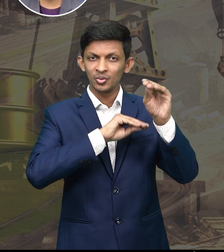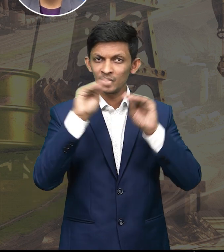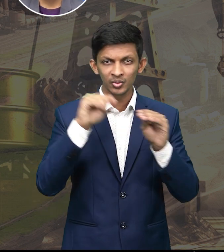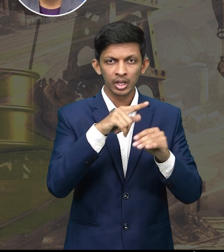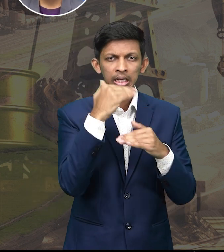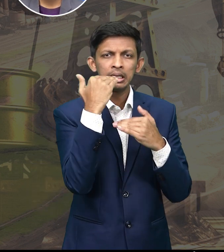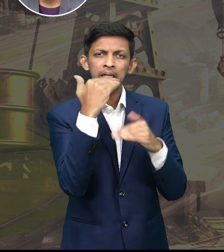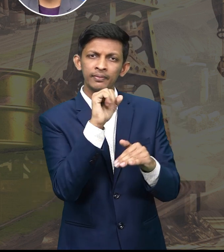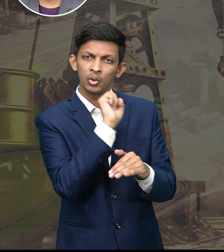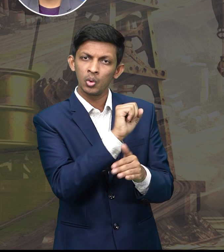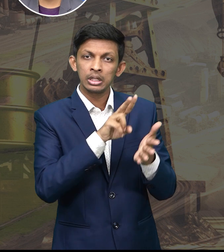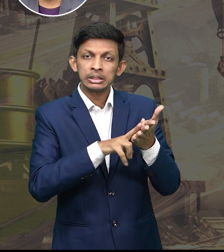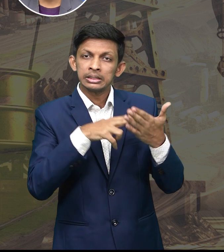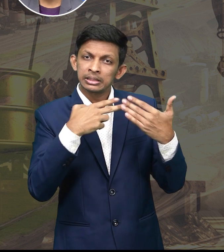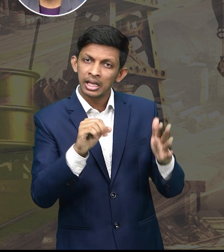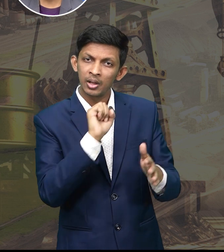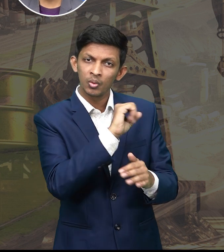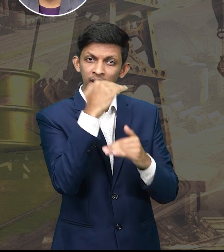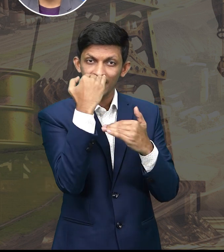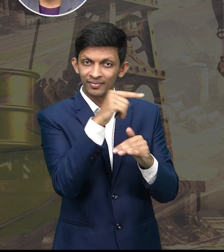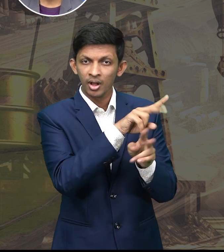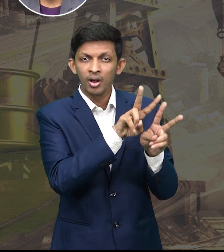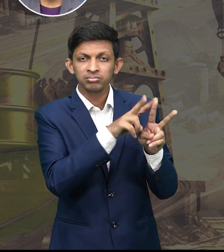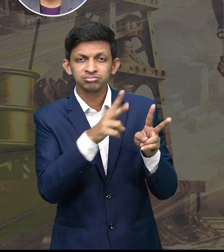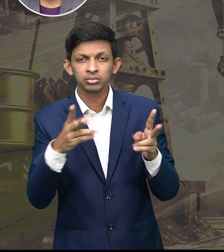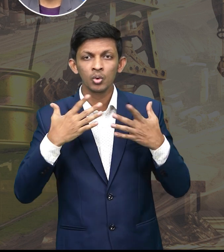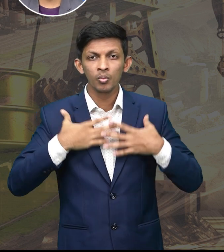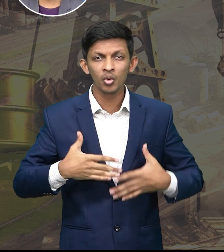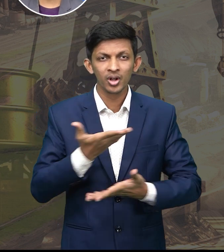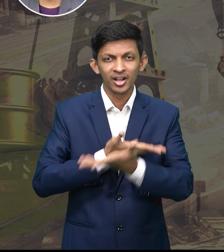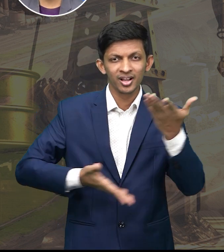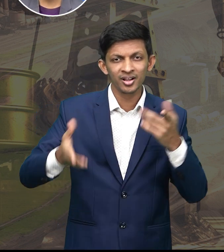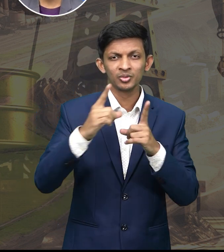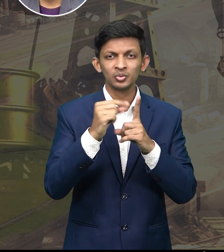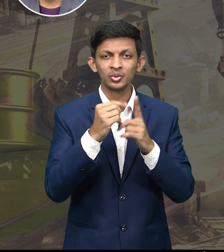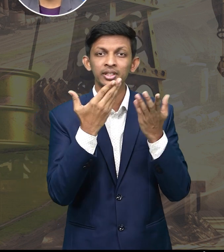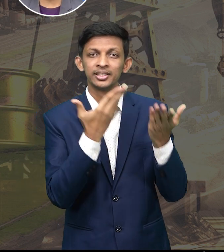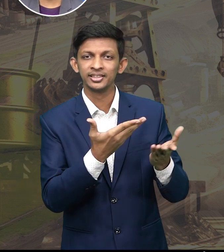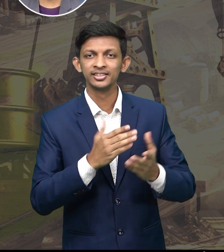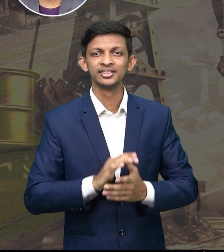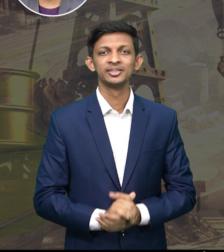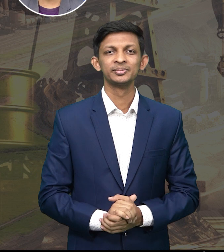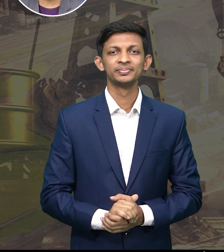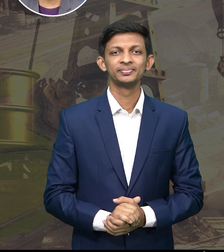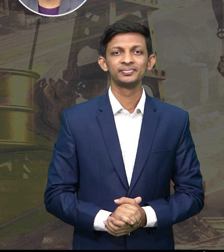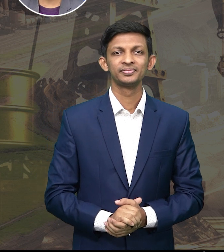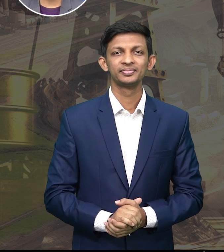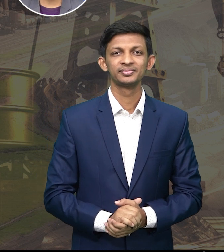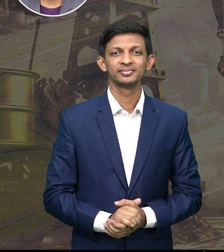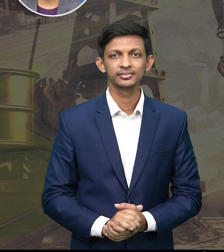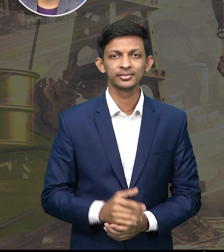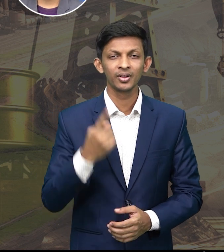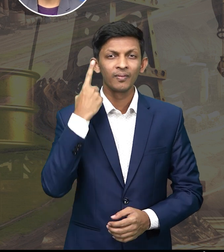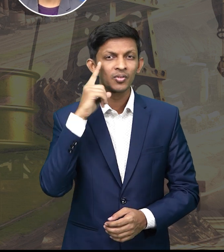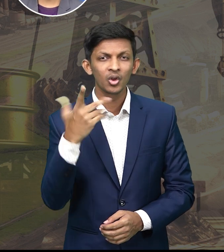natural resources are limited in nature and can be exhausted by different human